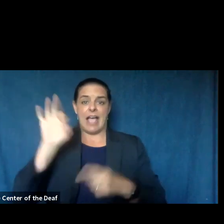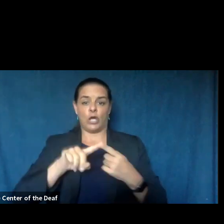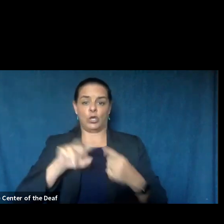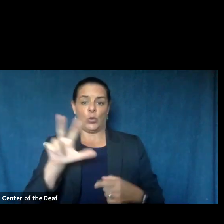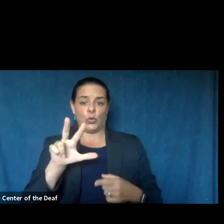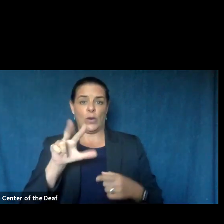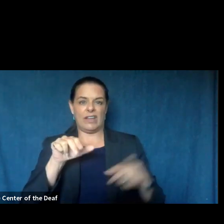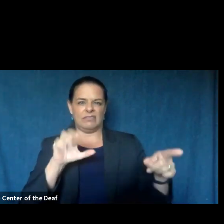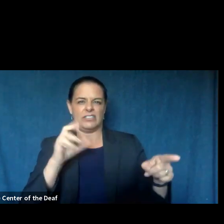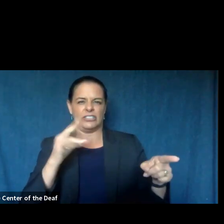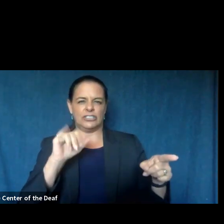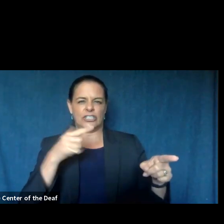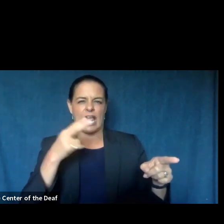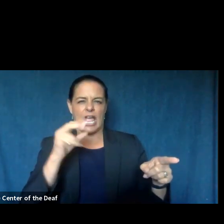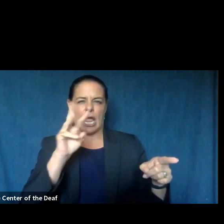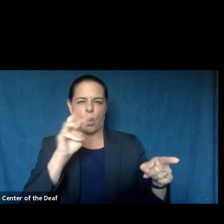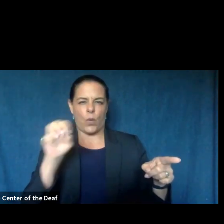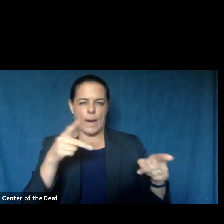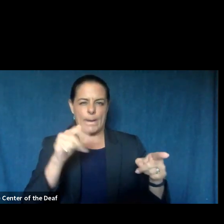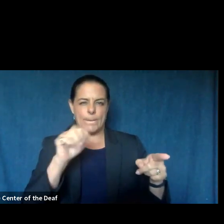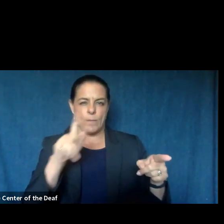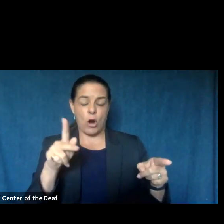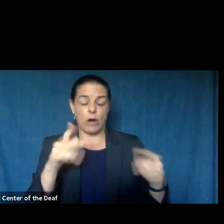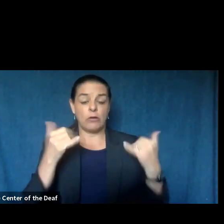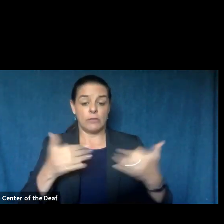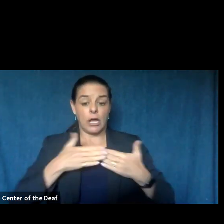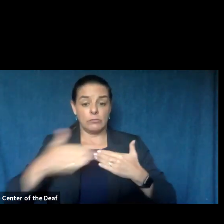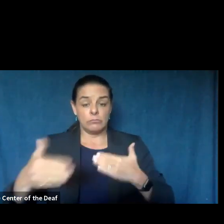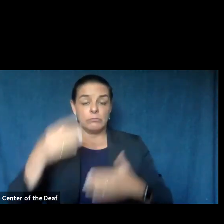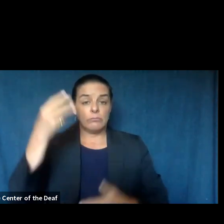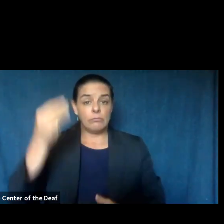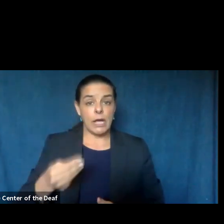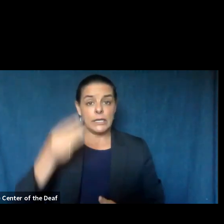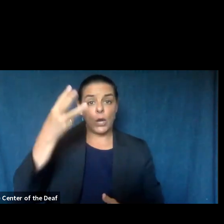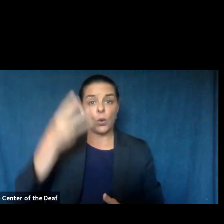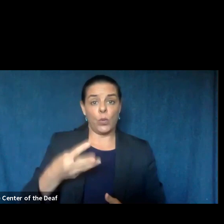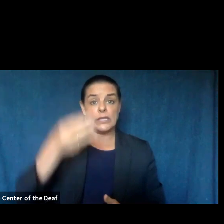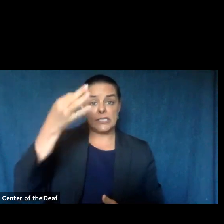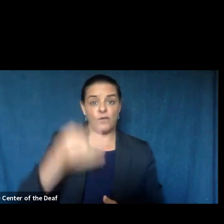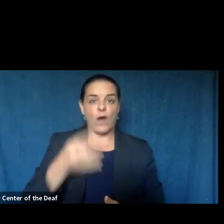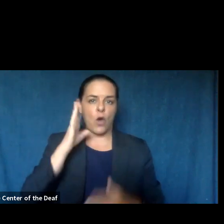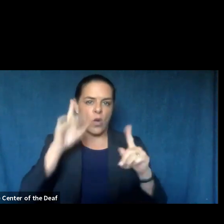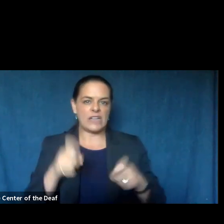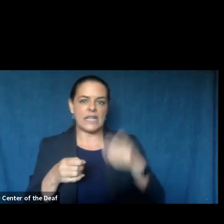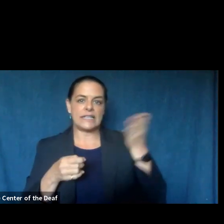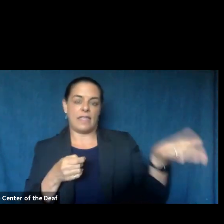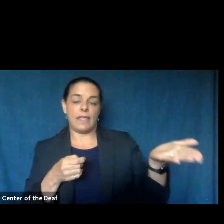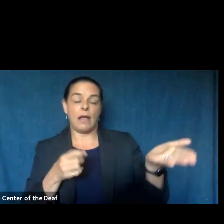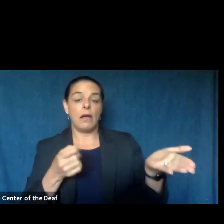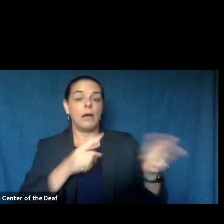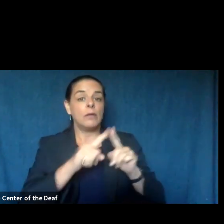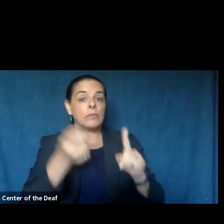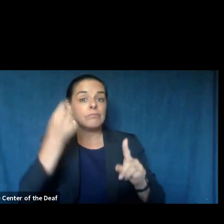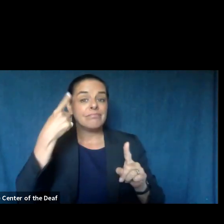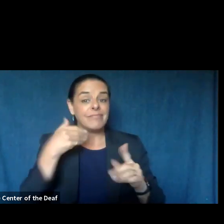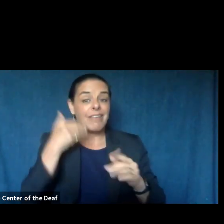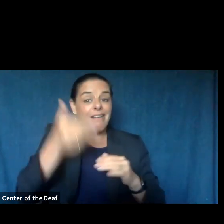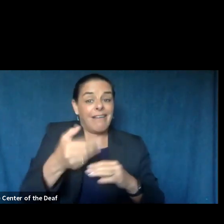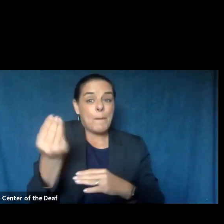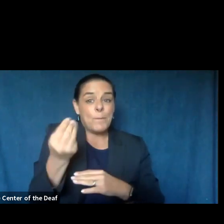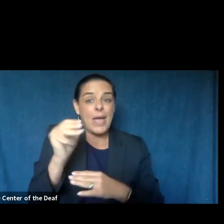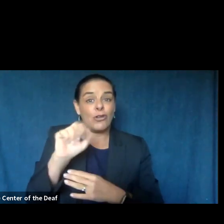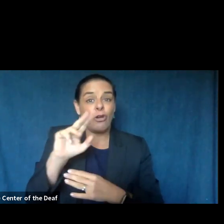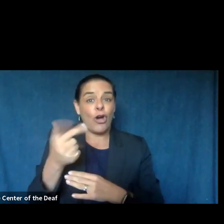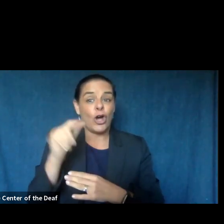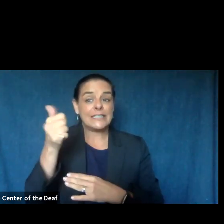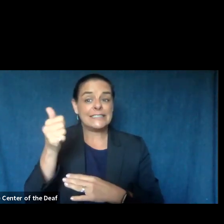Moving forward, this will be our testing locations on Mondays, Wednesdays, and Fridays. However, this Monday, August 10th, we will not be